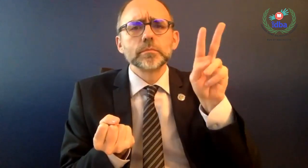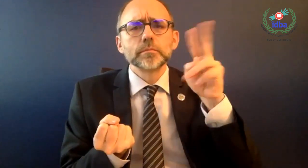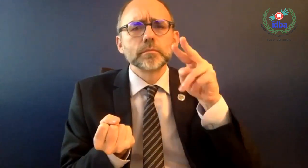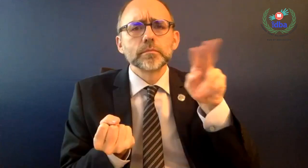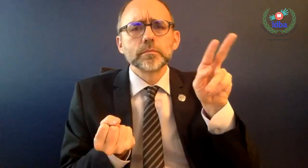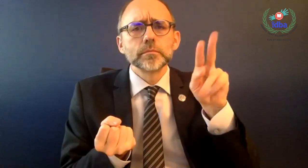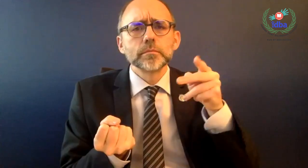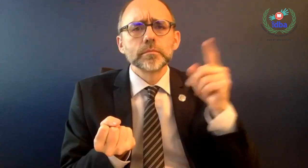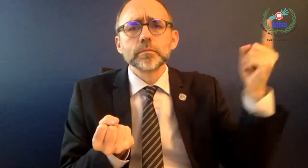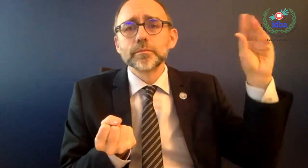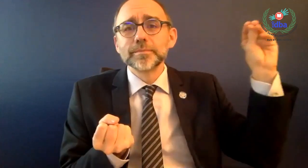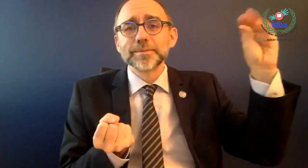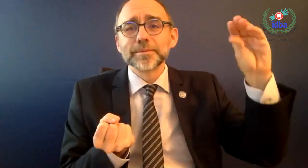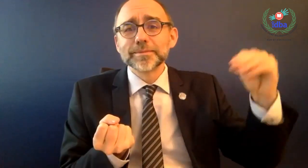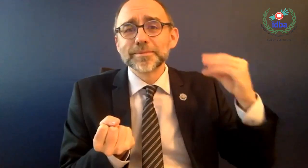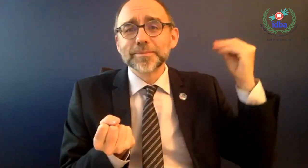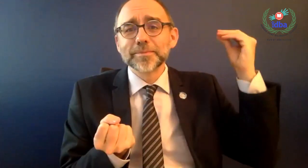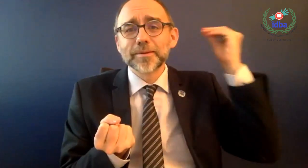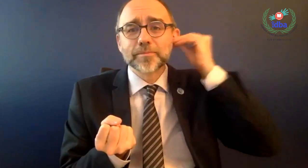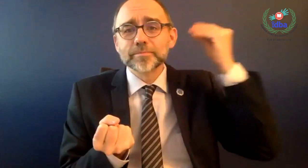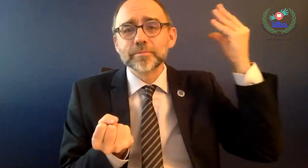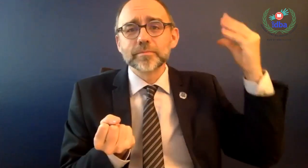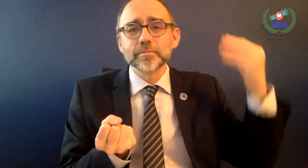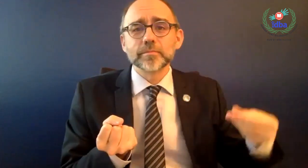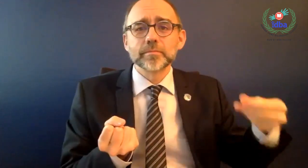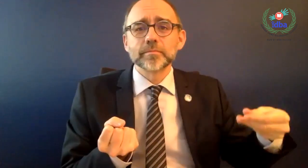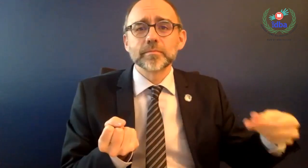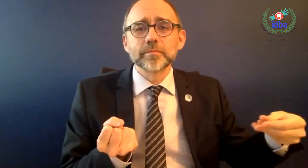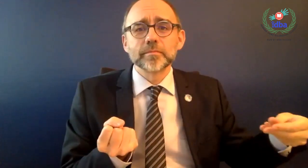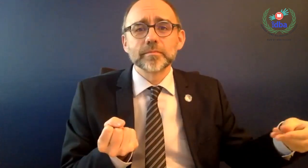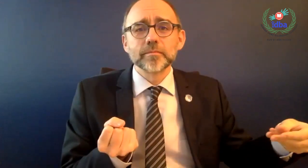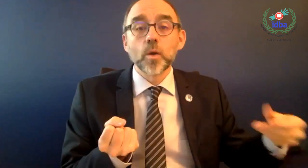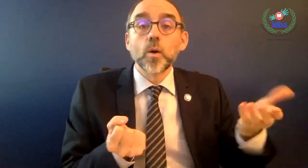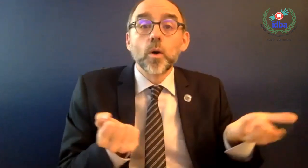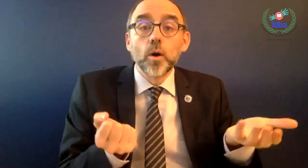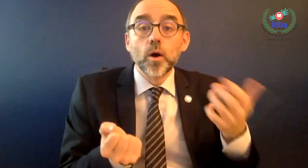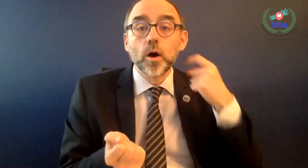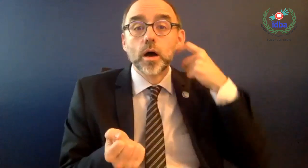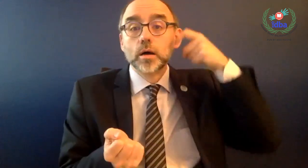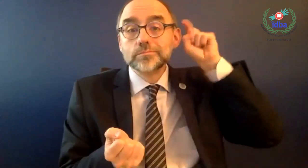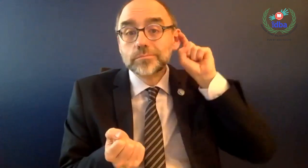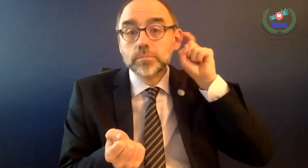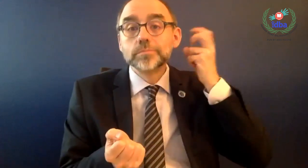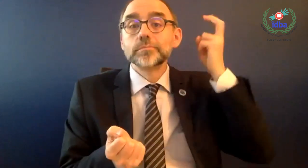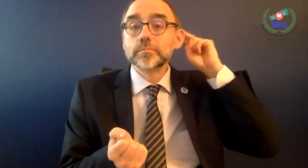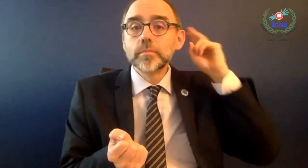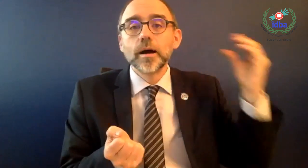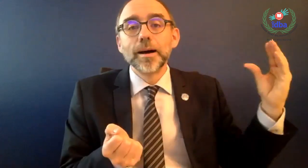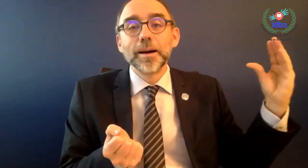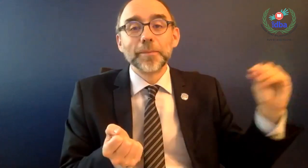same way with the deaf child, but deaf child is not getting anything. Everything is just being wasted. No matter